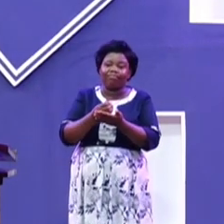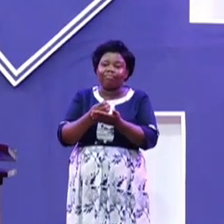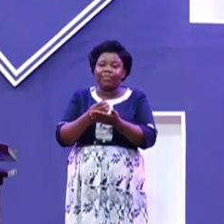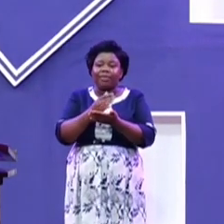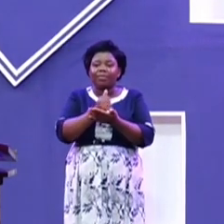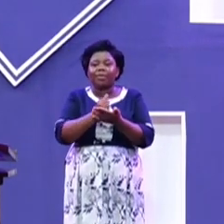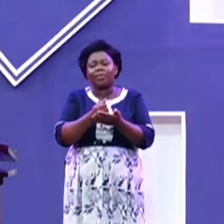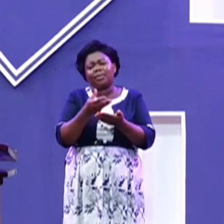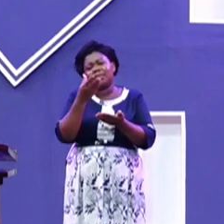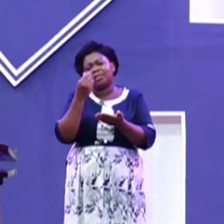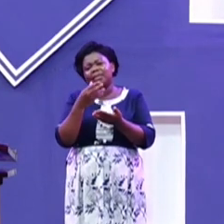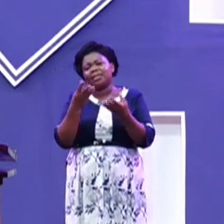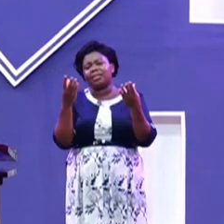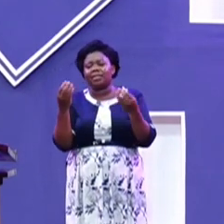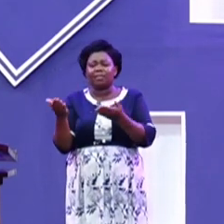zetikika